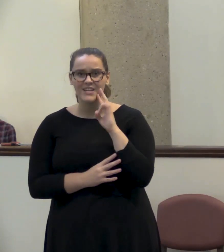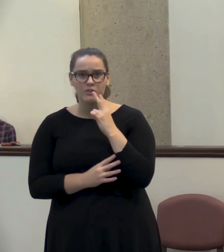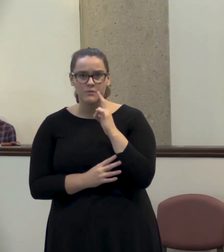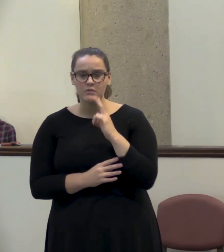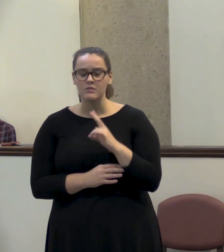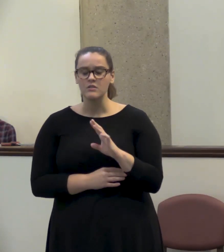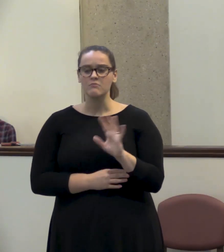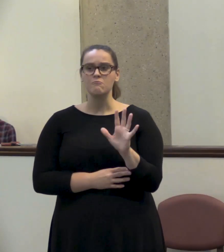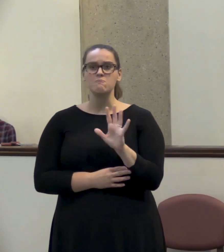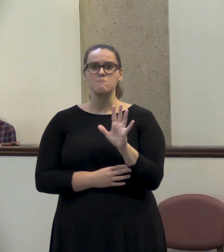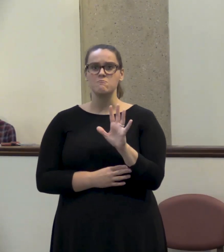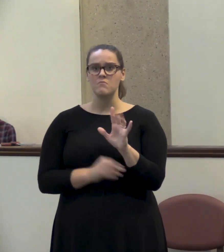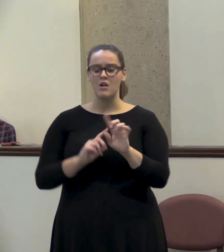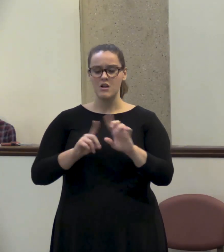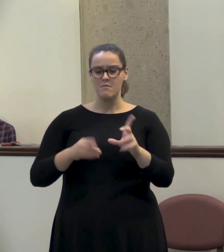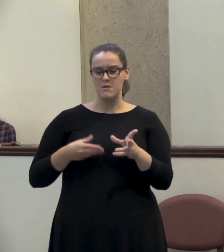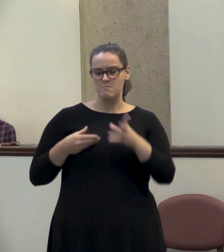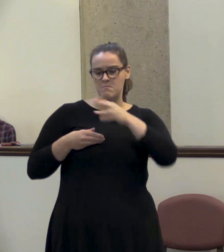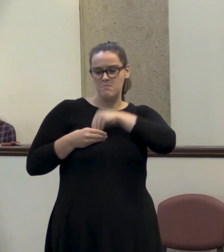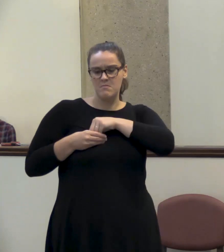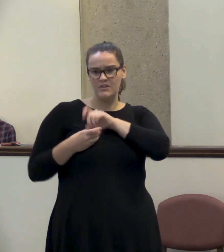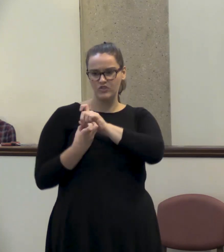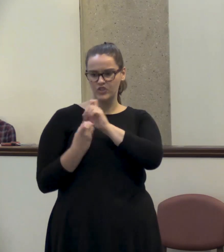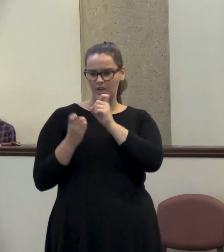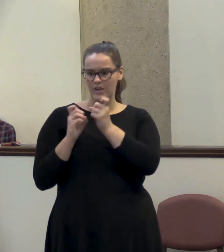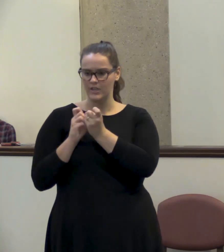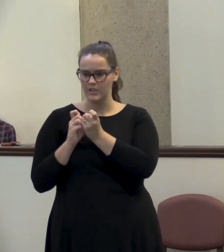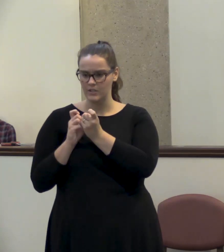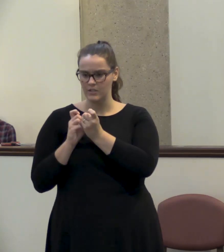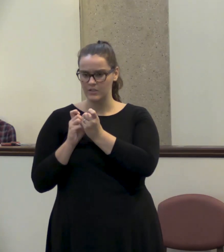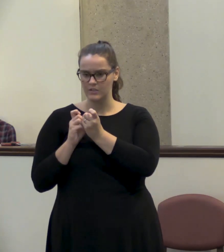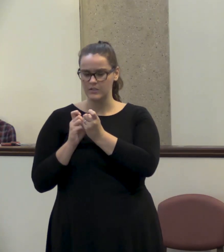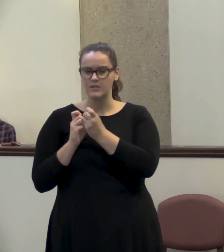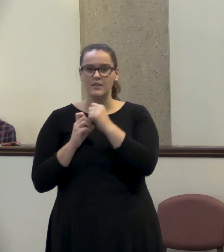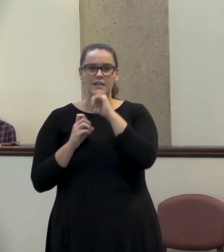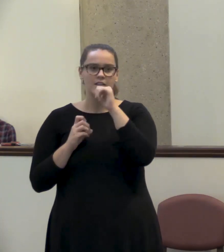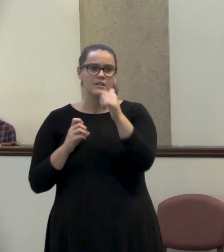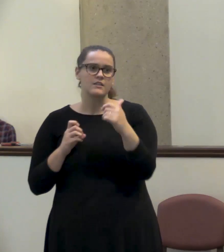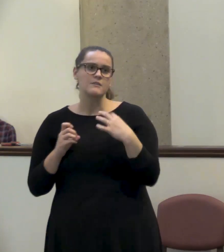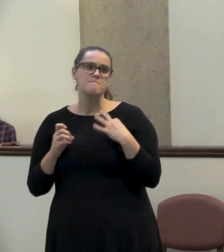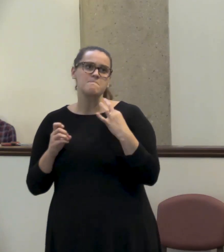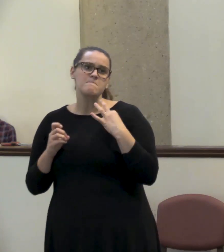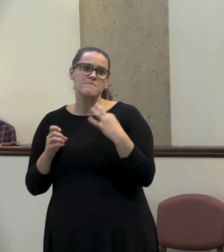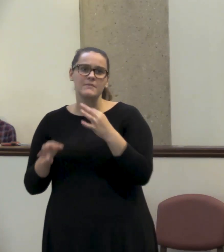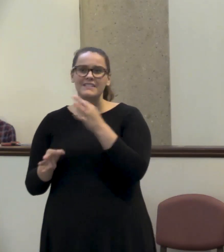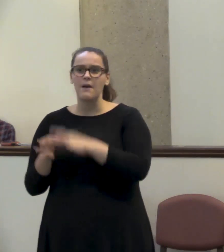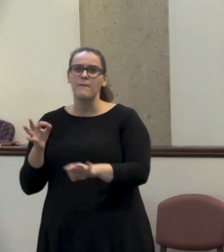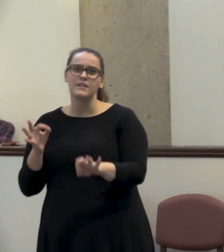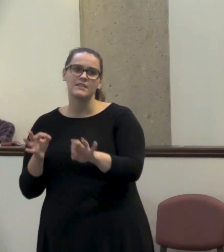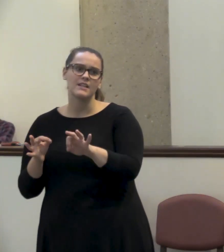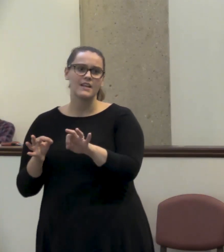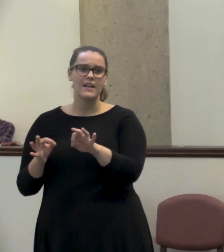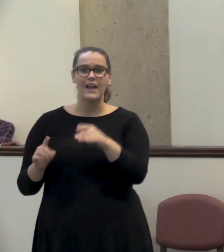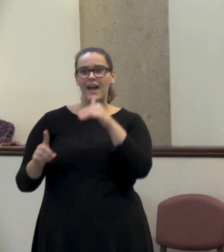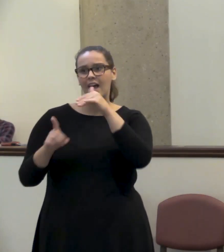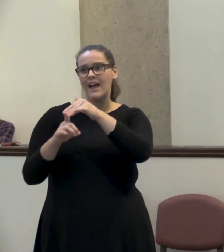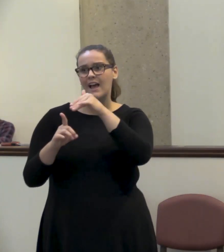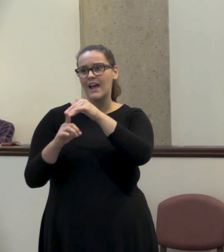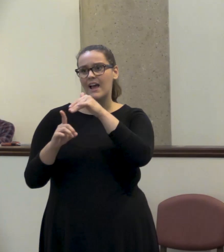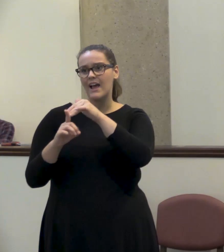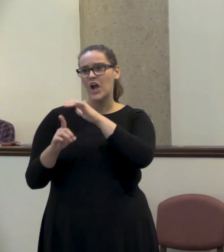interior conversion goes beyond voluntary simplicity and green consumerism and politely lobbying